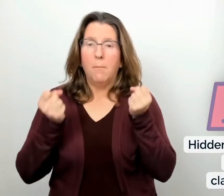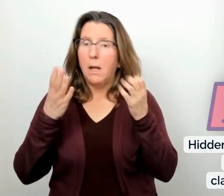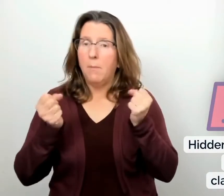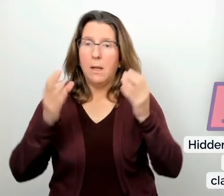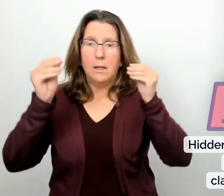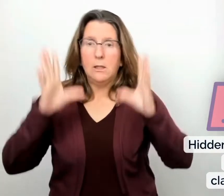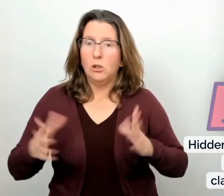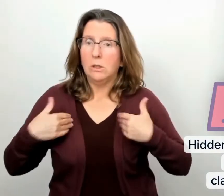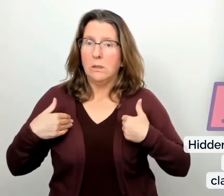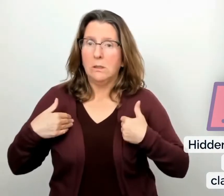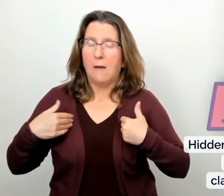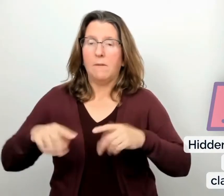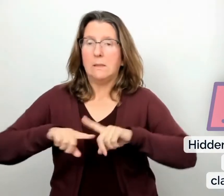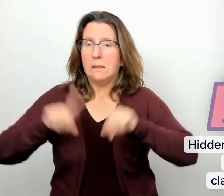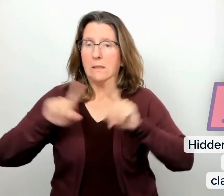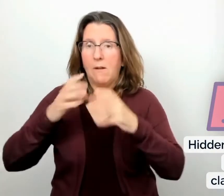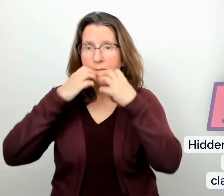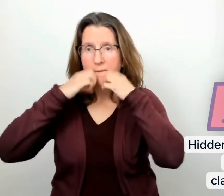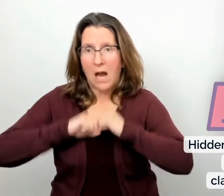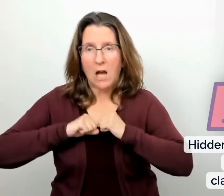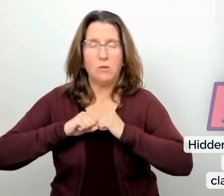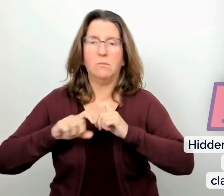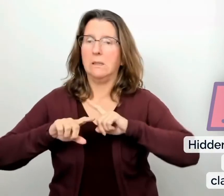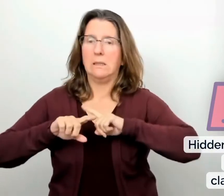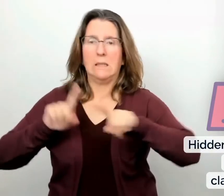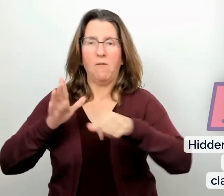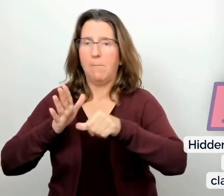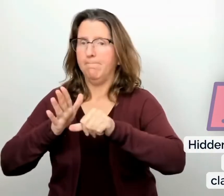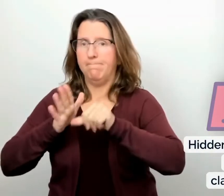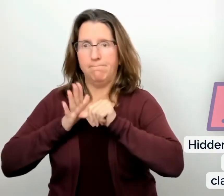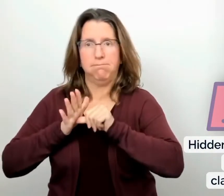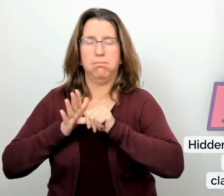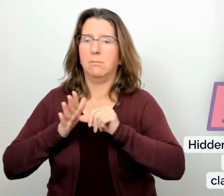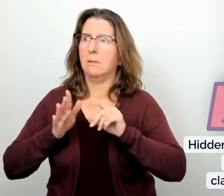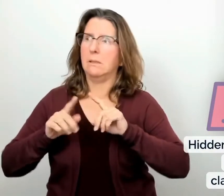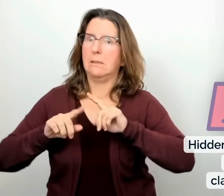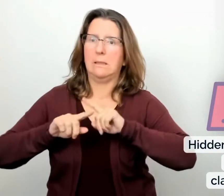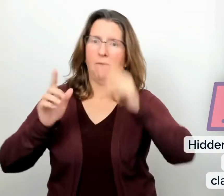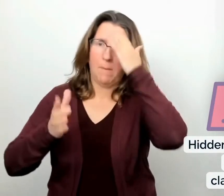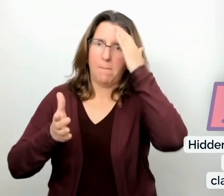Students need to figure out the differences among their teachers' hidden values, beliefs,